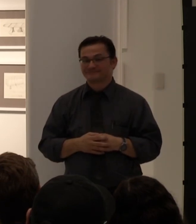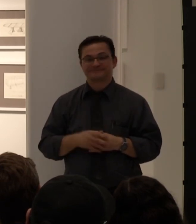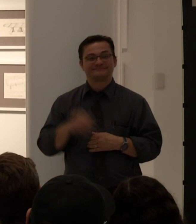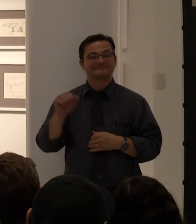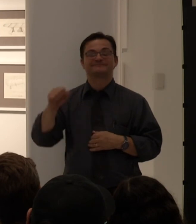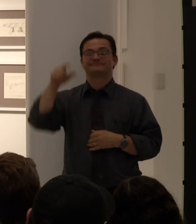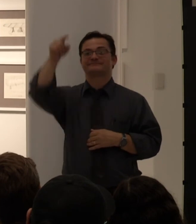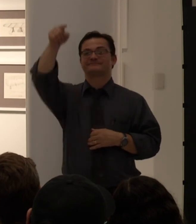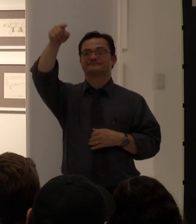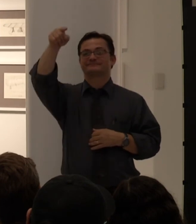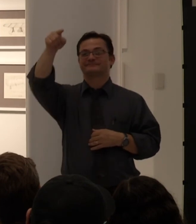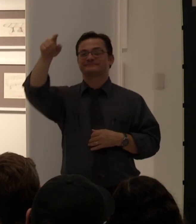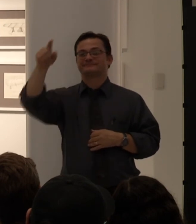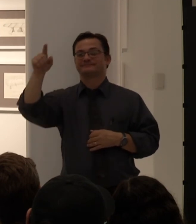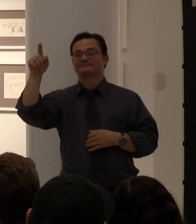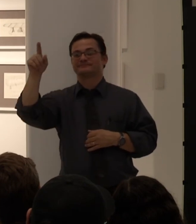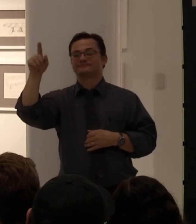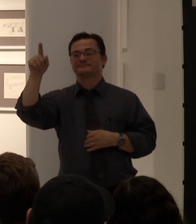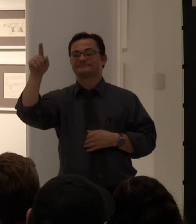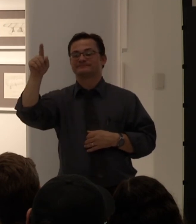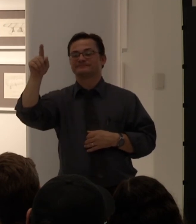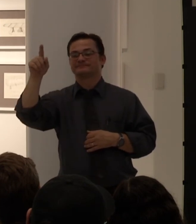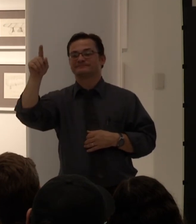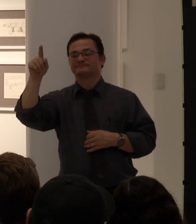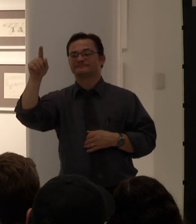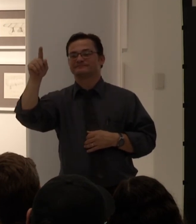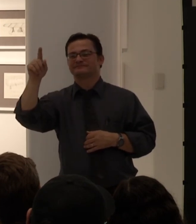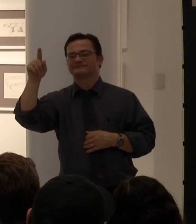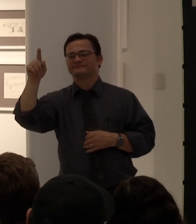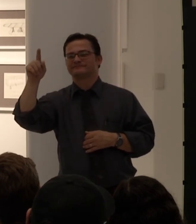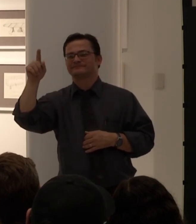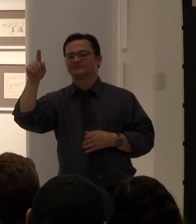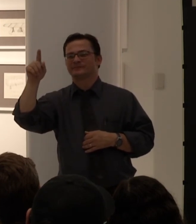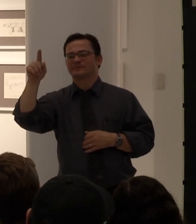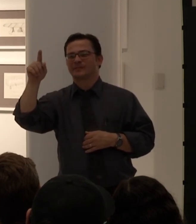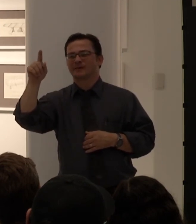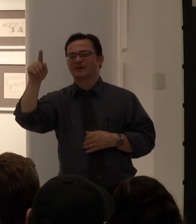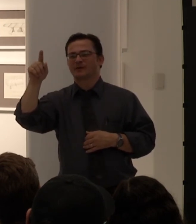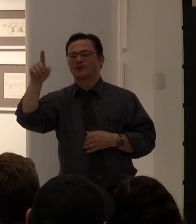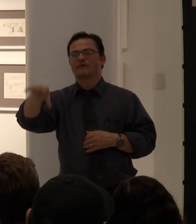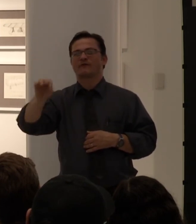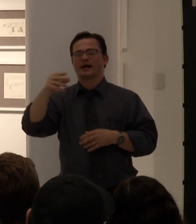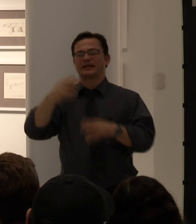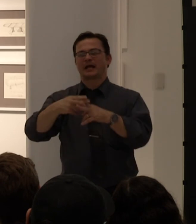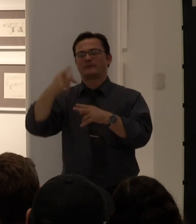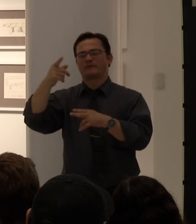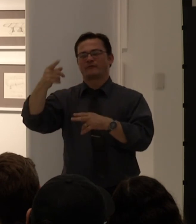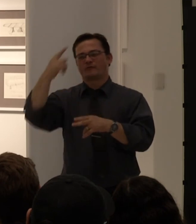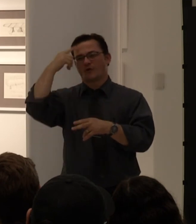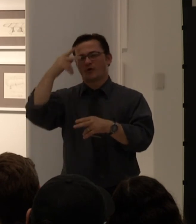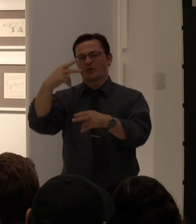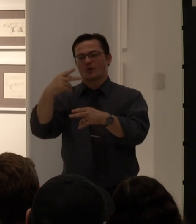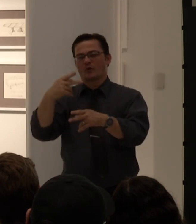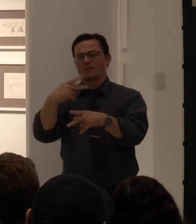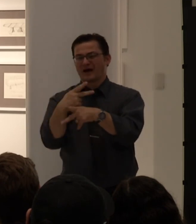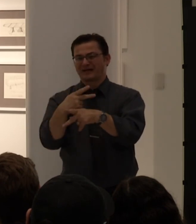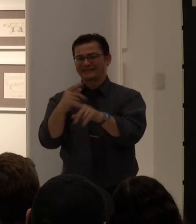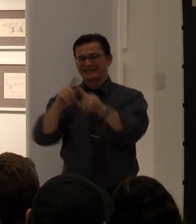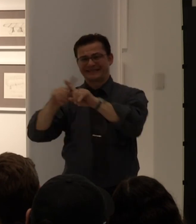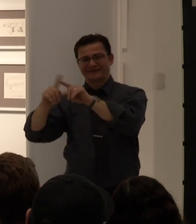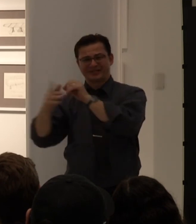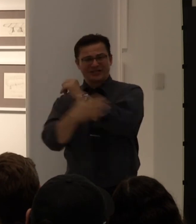Yes? Where do you manufacture your products in various countries, or?